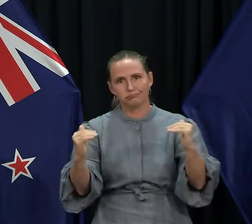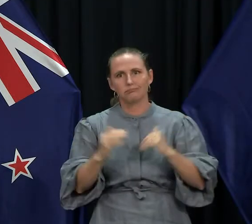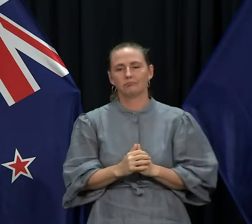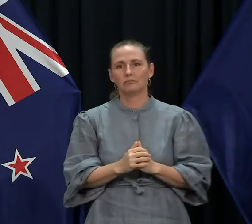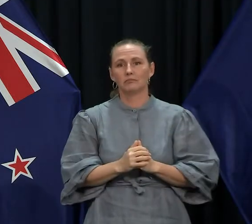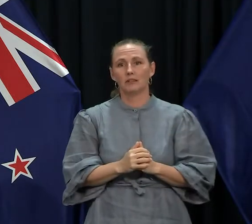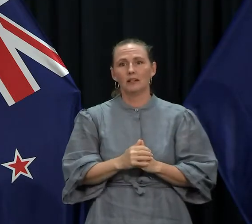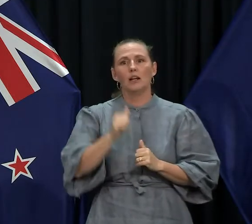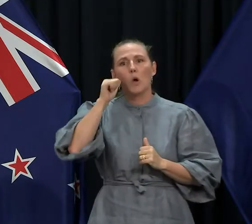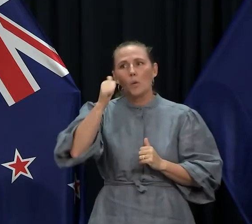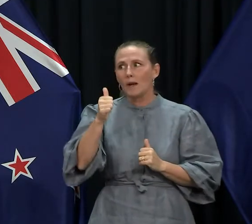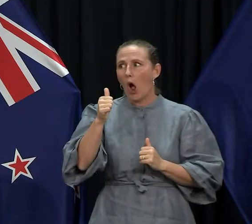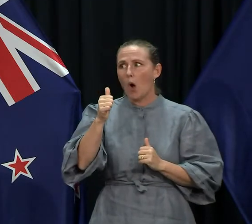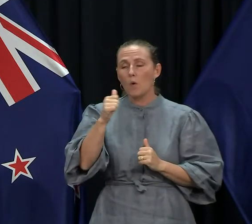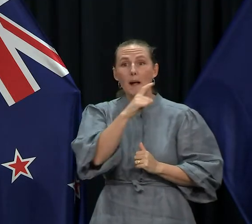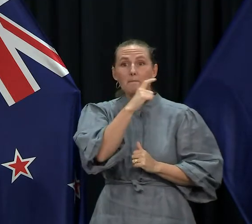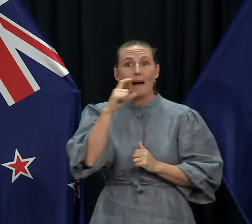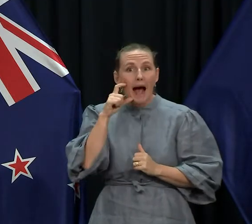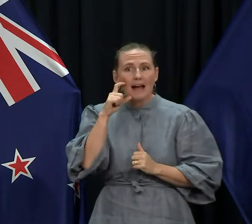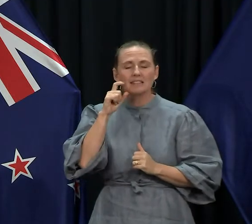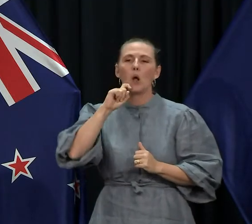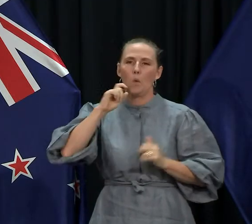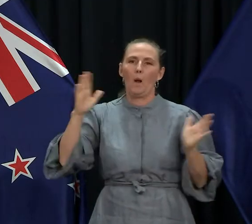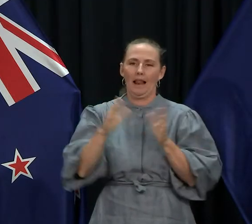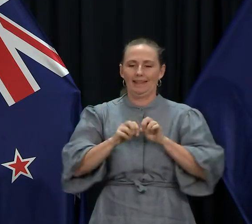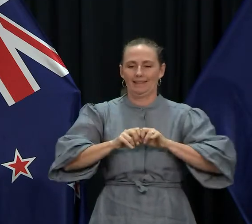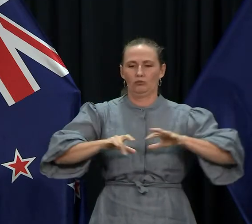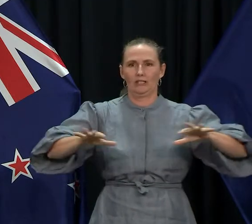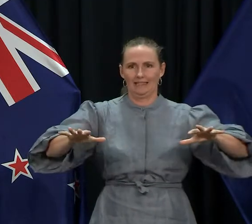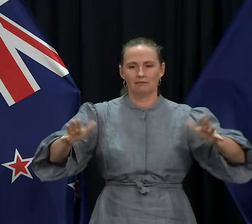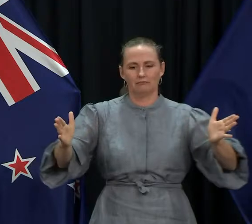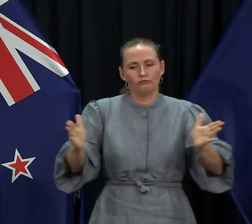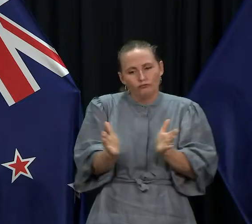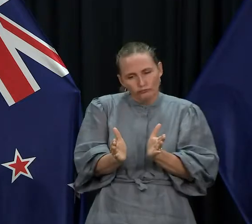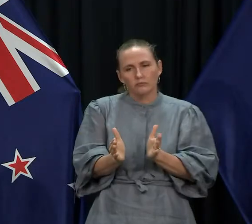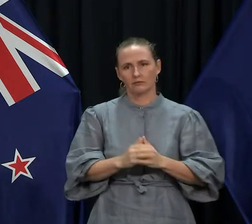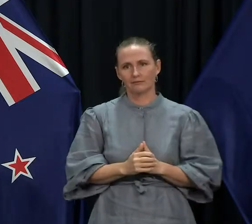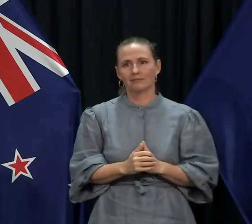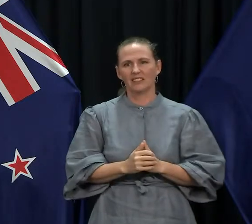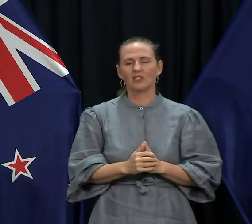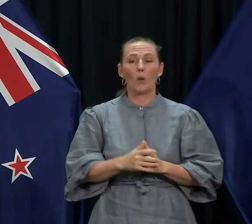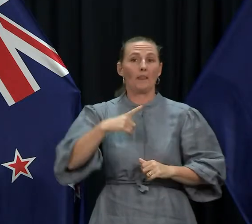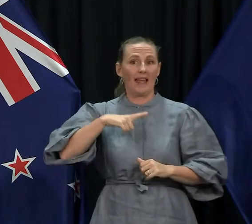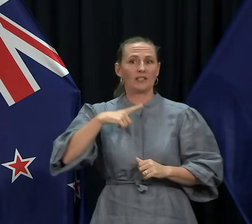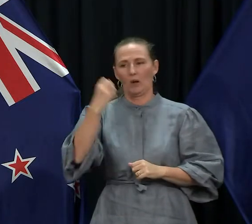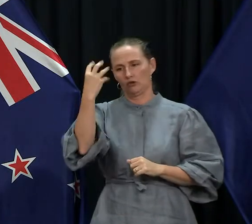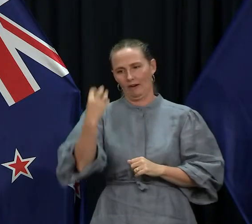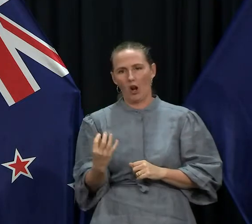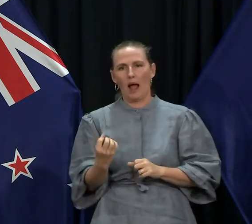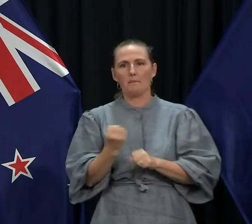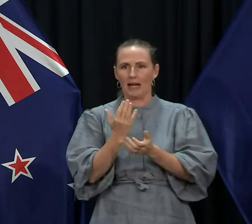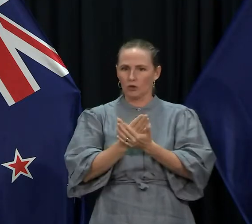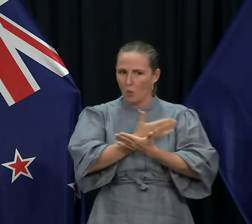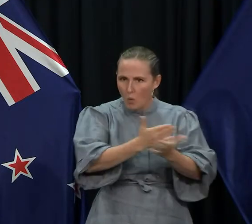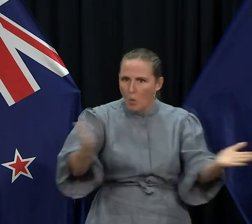reduces dramatically through their use. So that is what the framework's all about. It's about looking after everyone. Just on